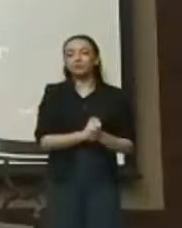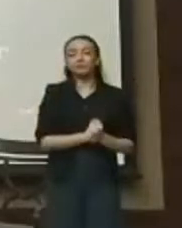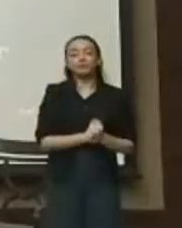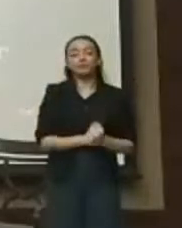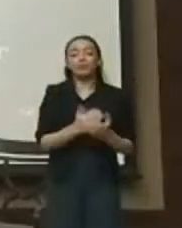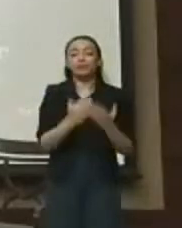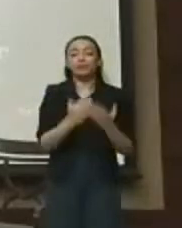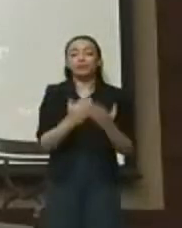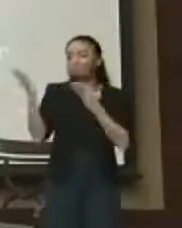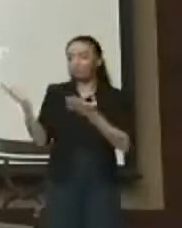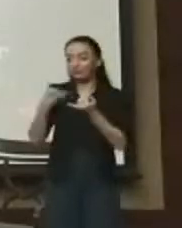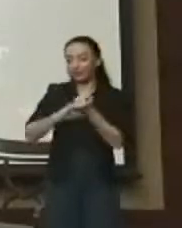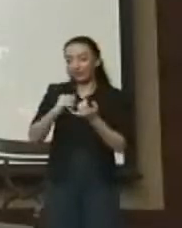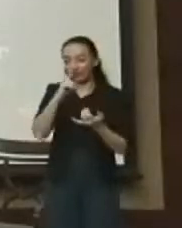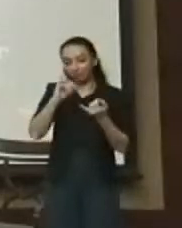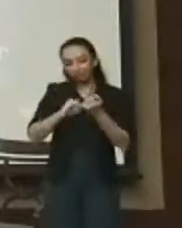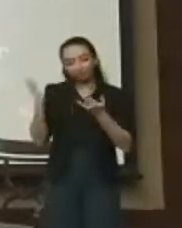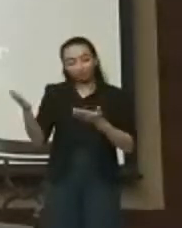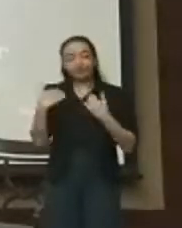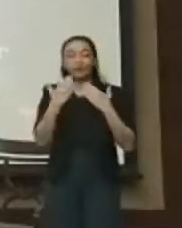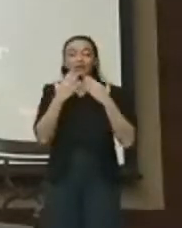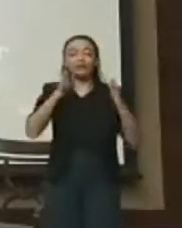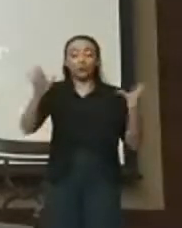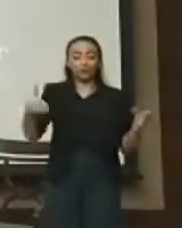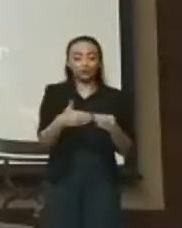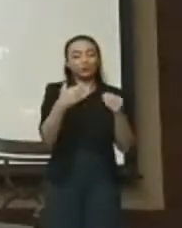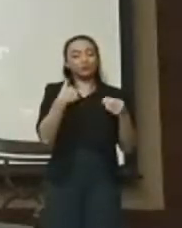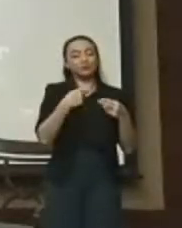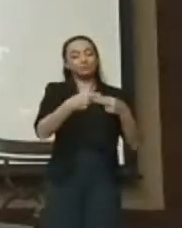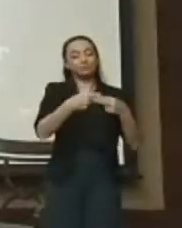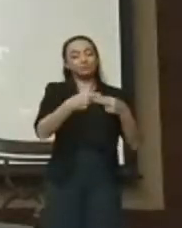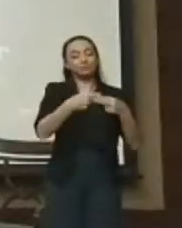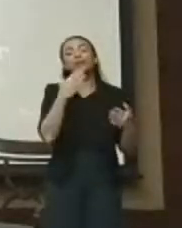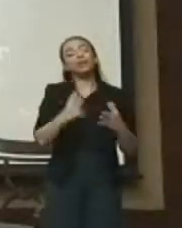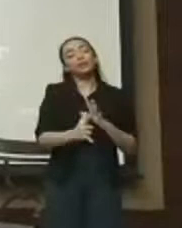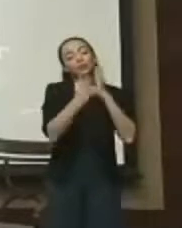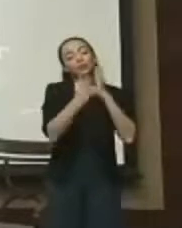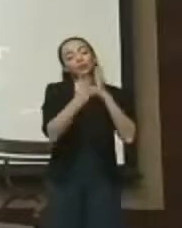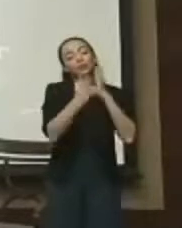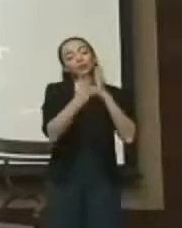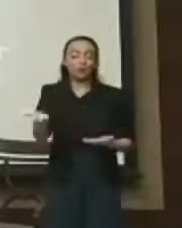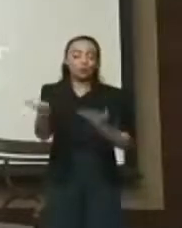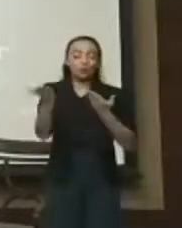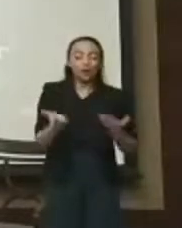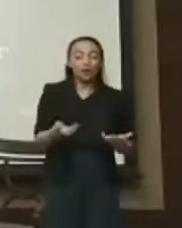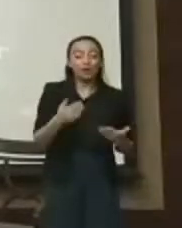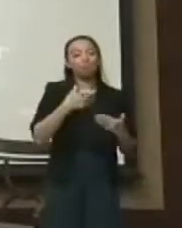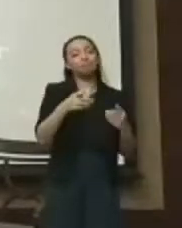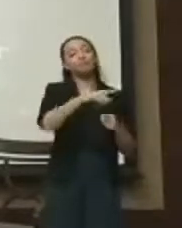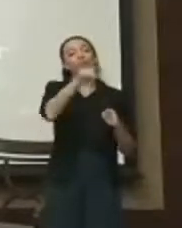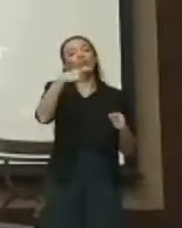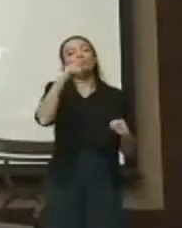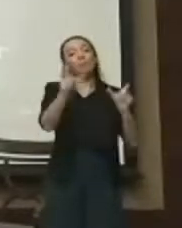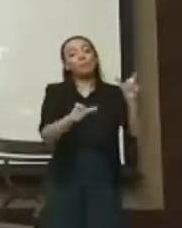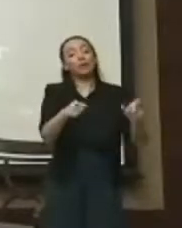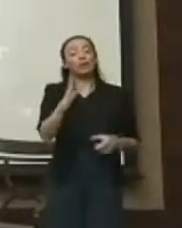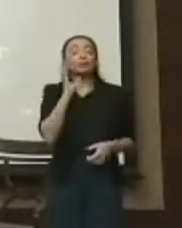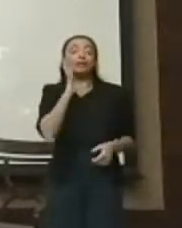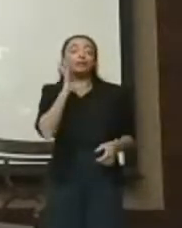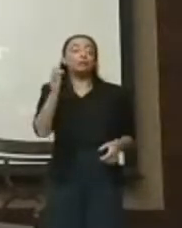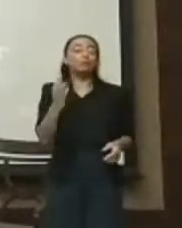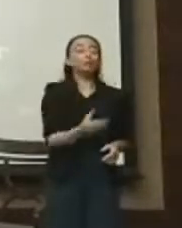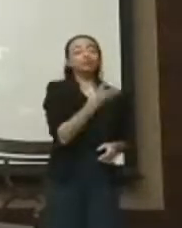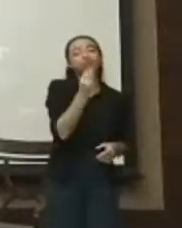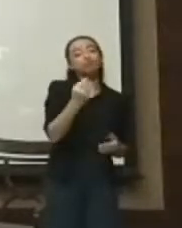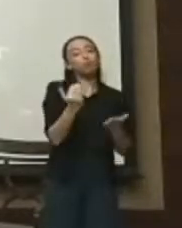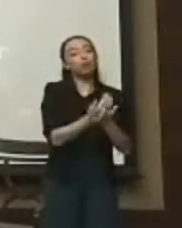Thank you, friends, and thank you, Sangeeta, for that introduction. And I welcome you on this very important